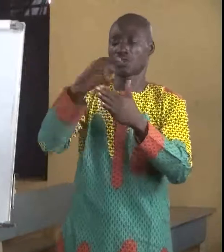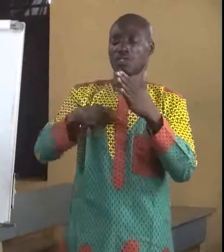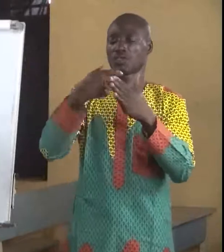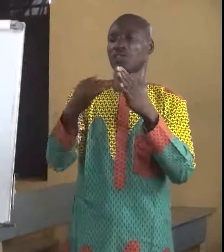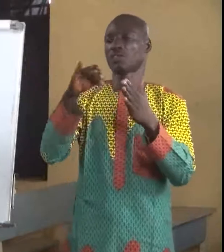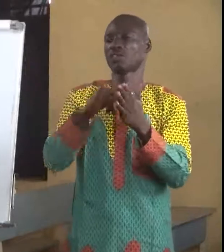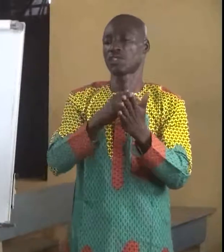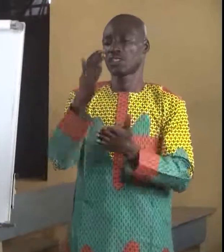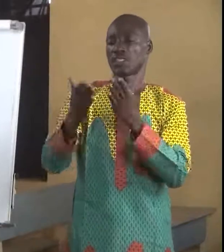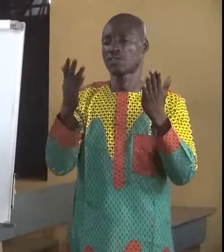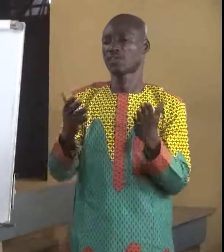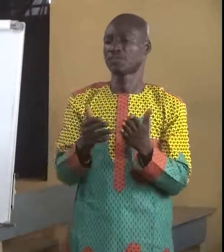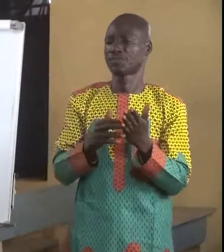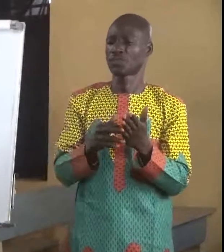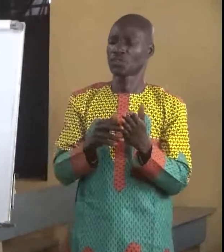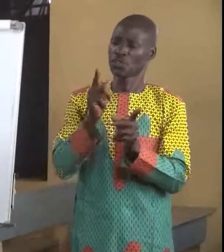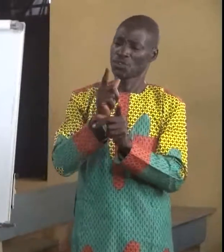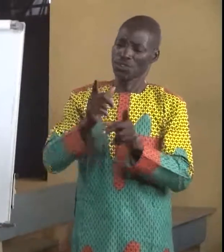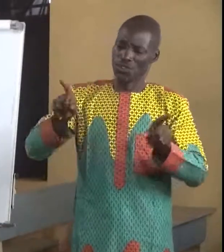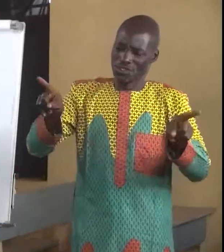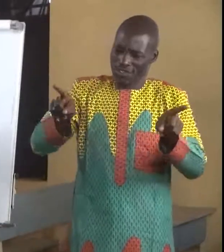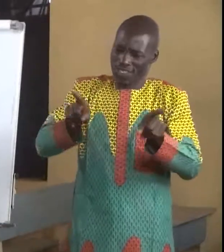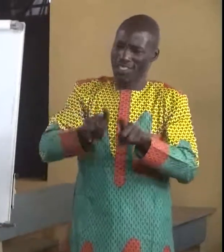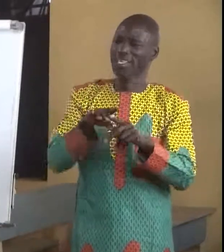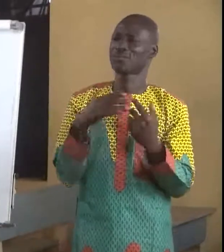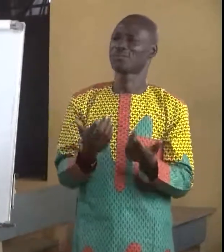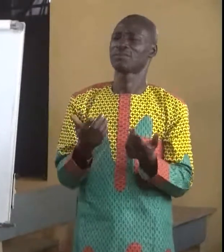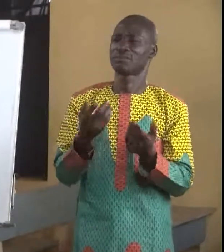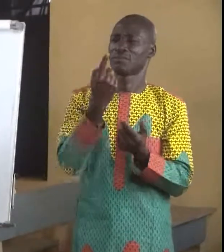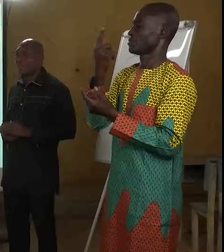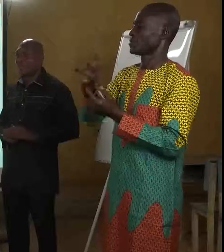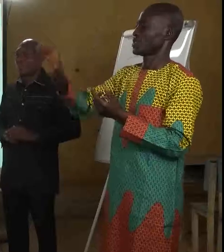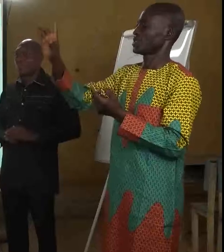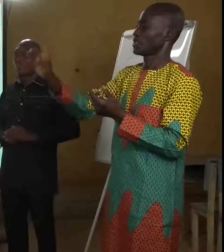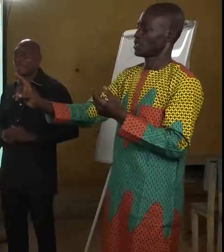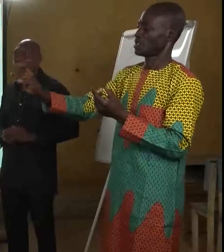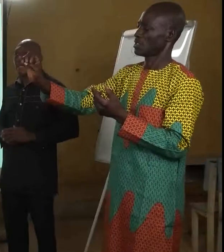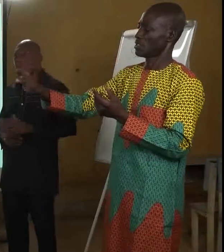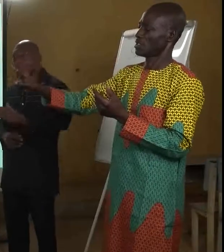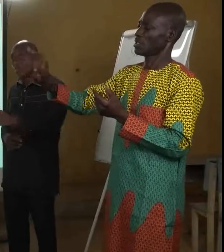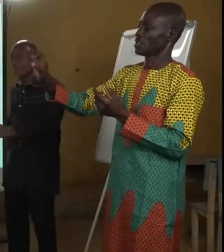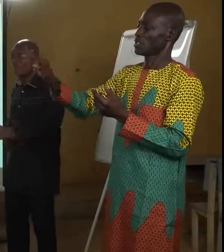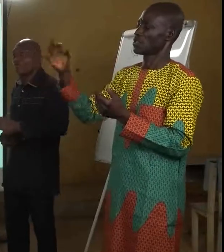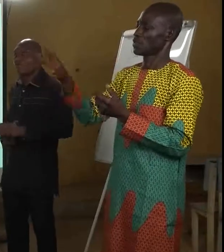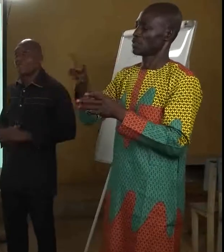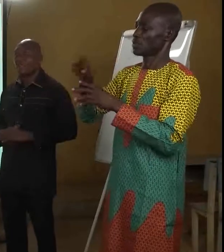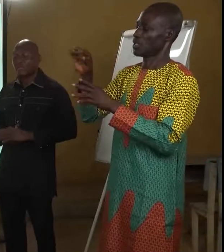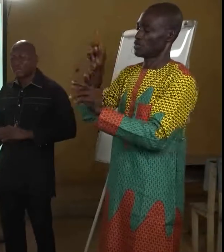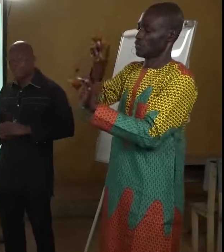their services. Just like there is decrease in the price of fuel and the production